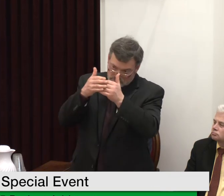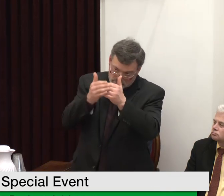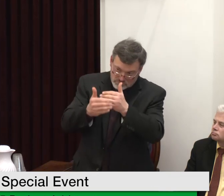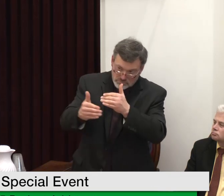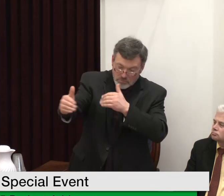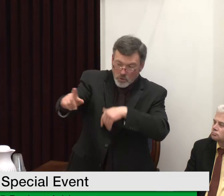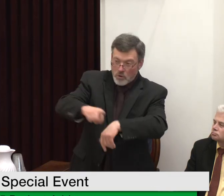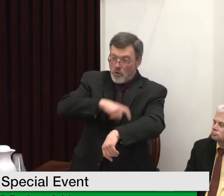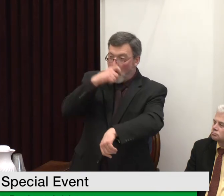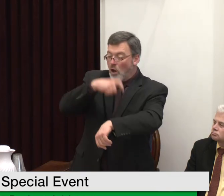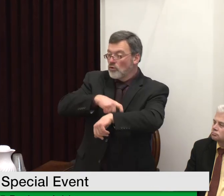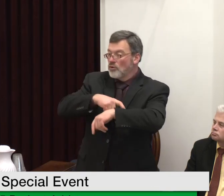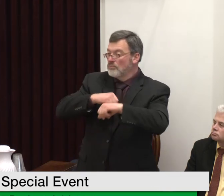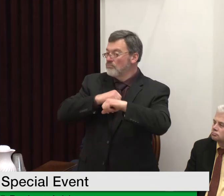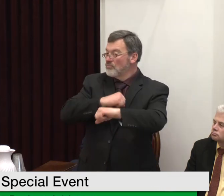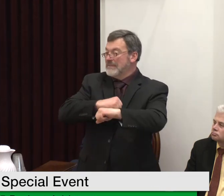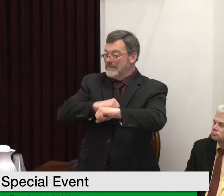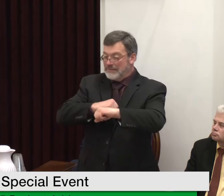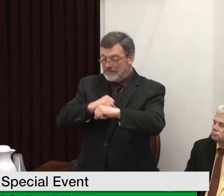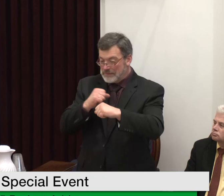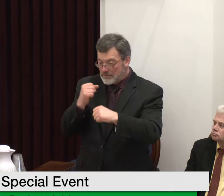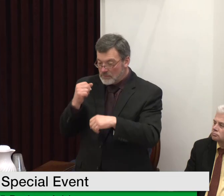policy why